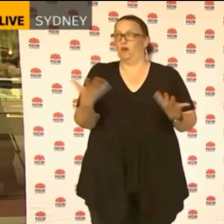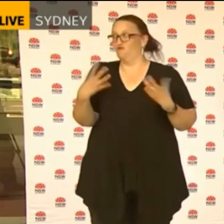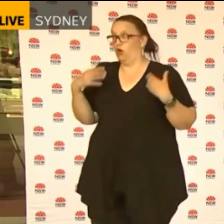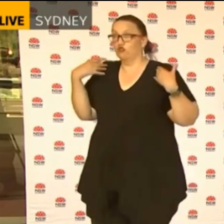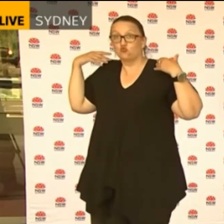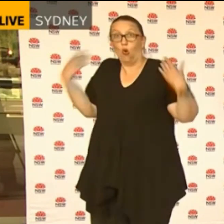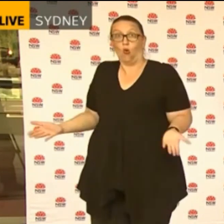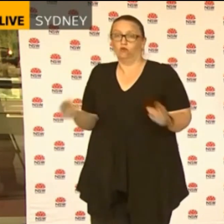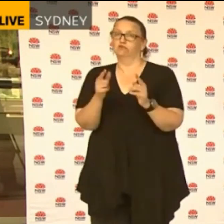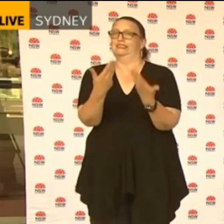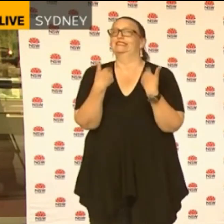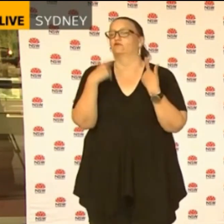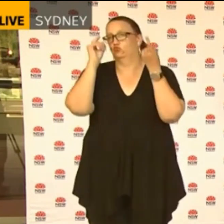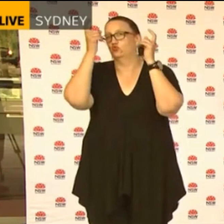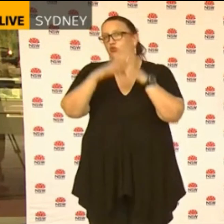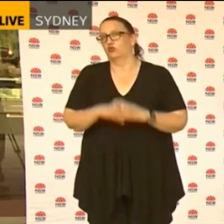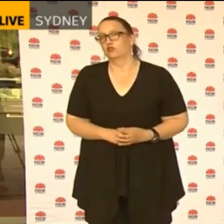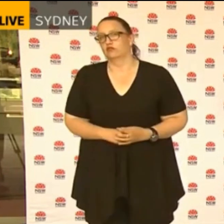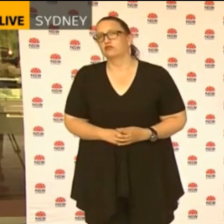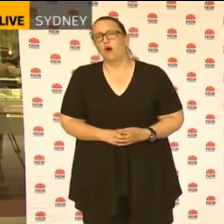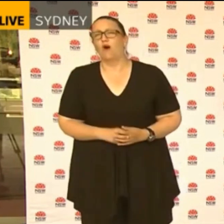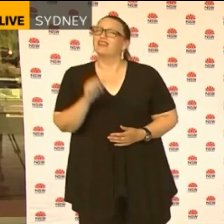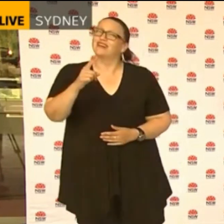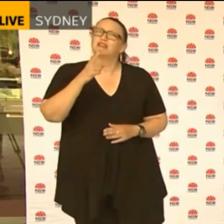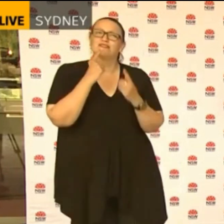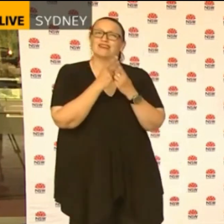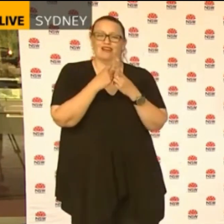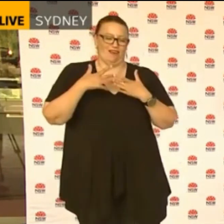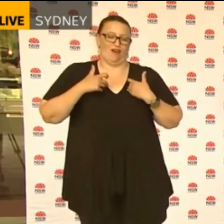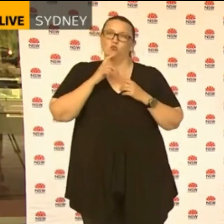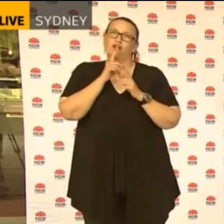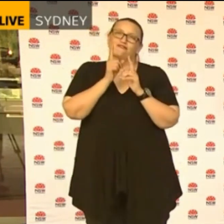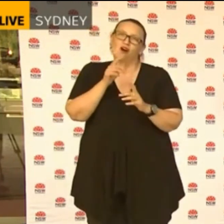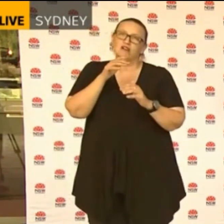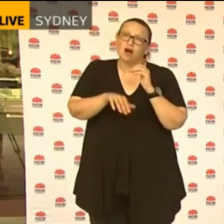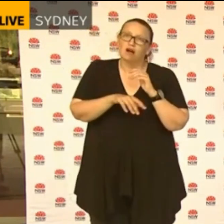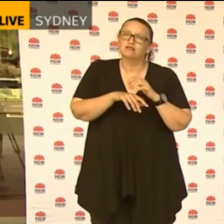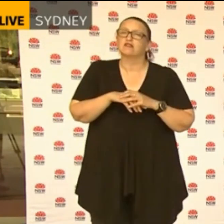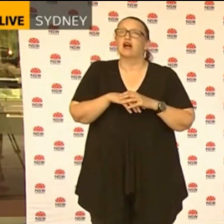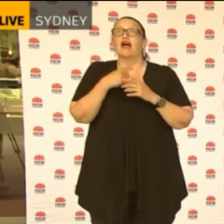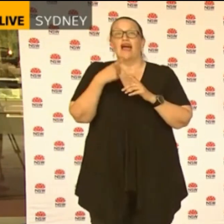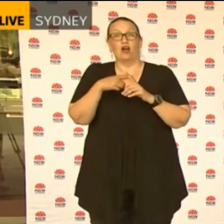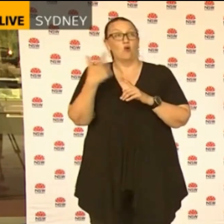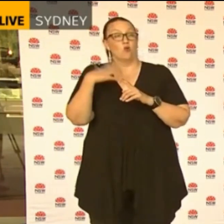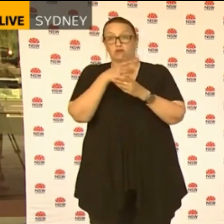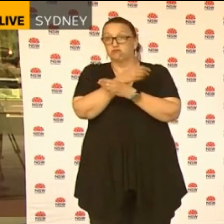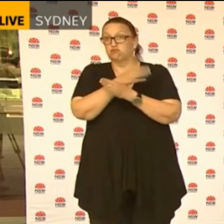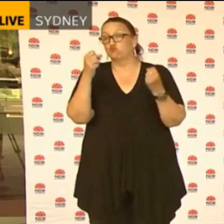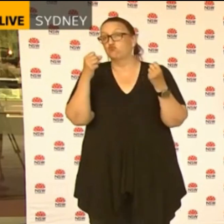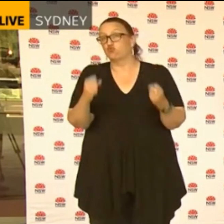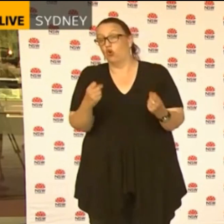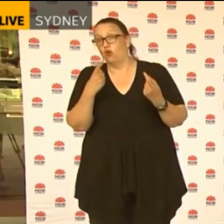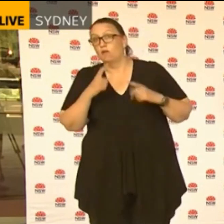concern. So they're the kind of issues we'll be looking at and the kind of issues that health will give us advice on. But I do want to send a strong message to the